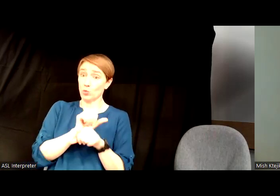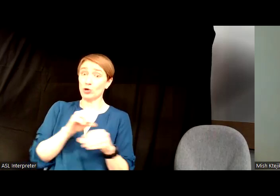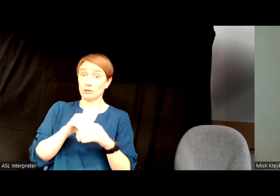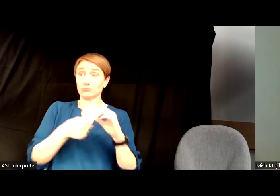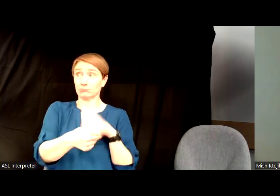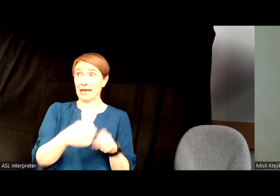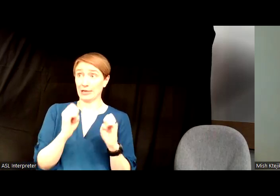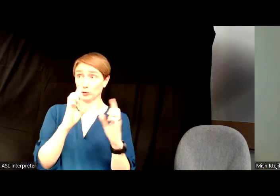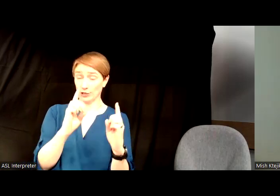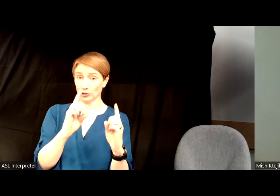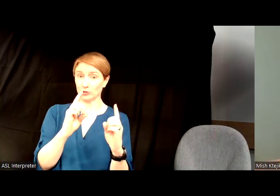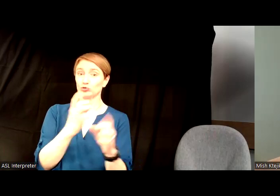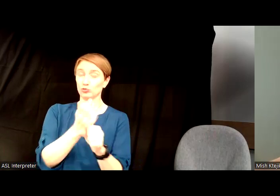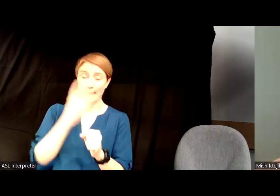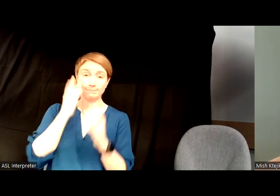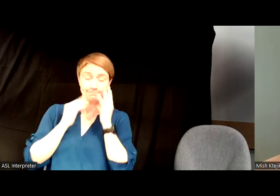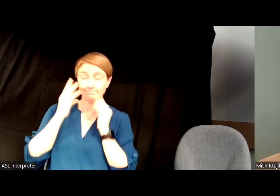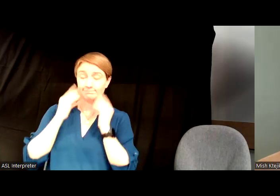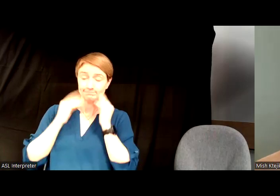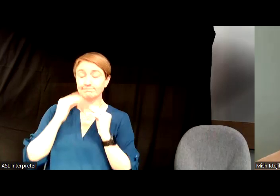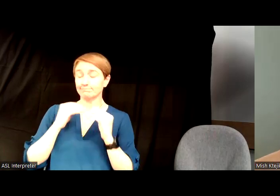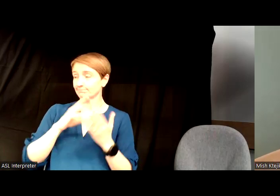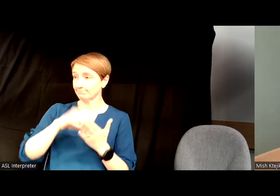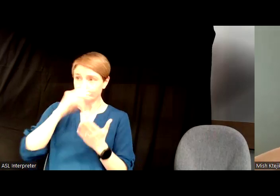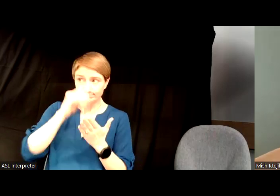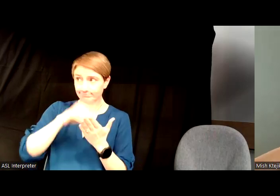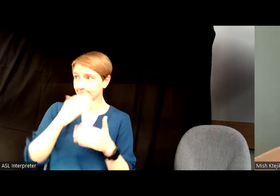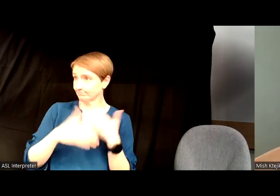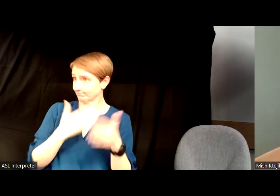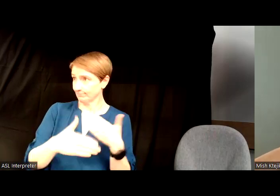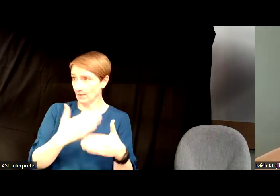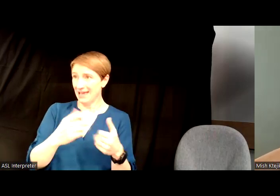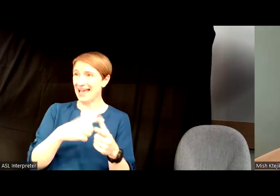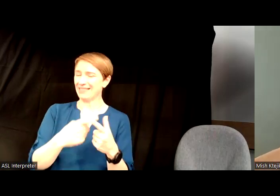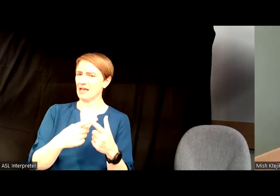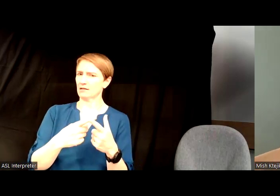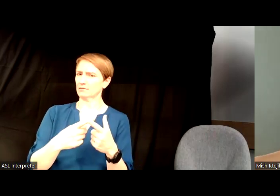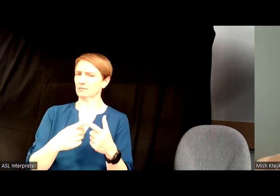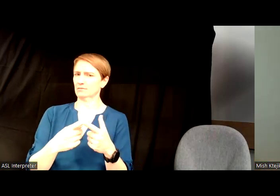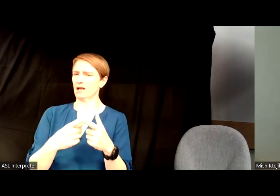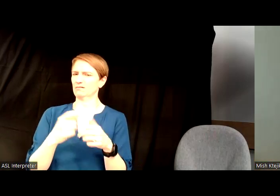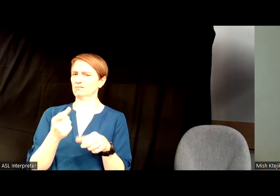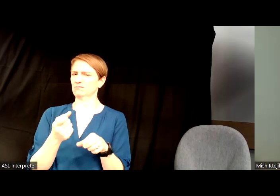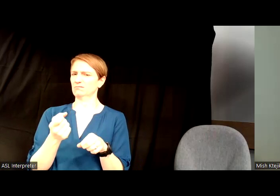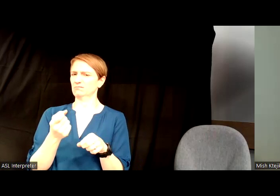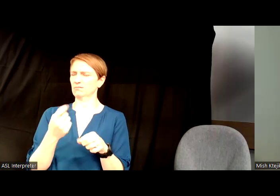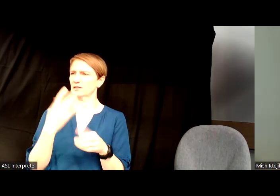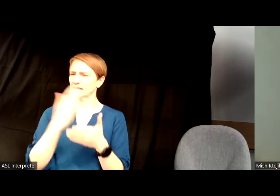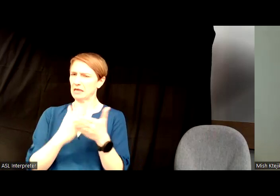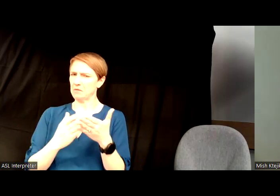could continue getting training, so they could keep learning, and then some question came into place about the rule